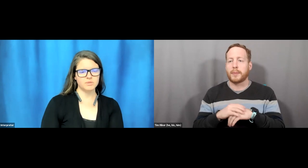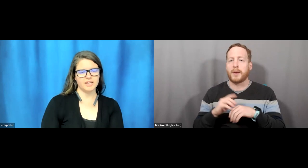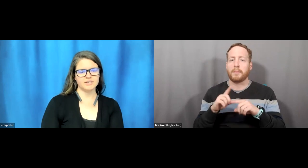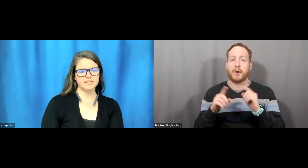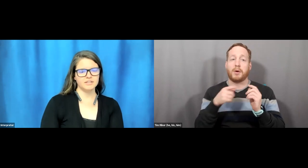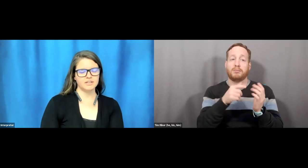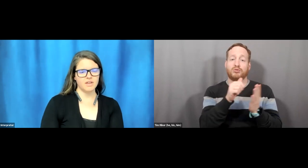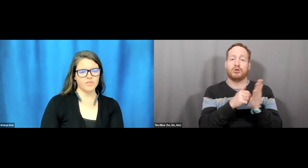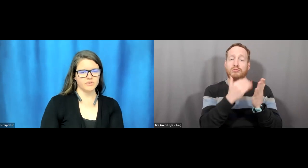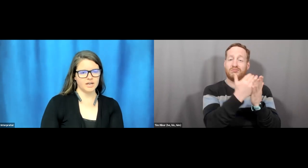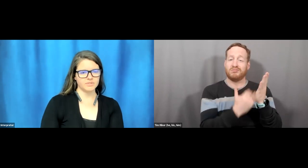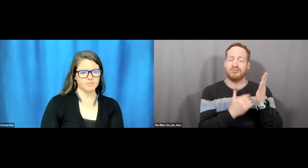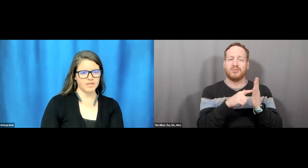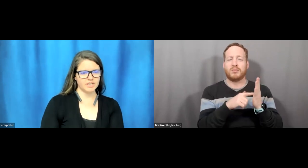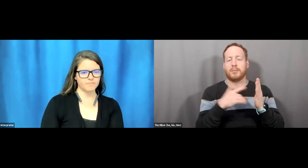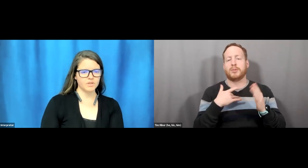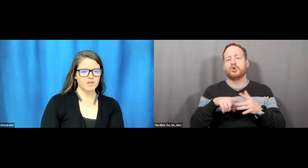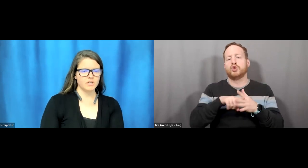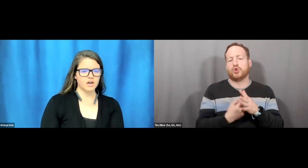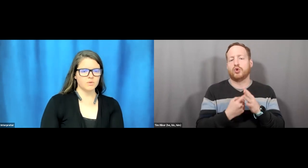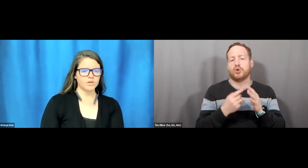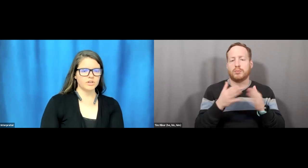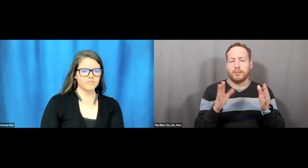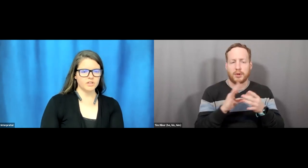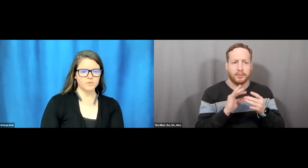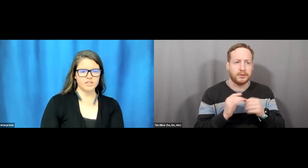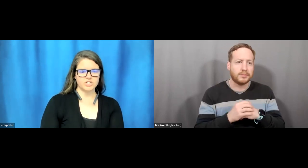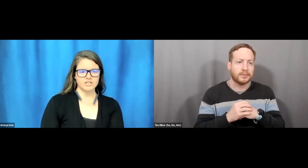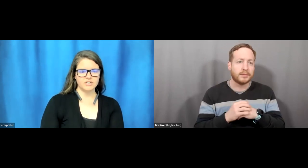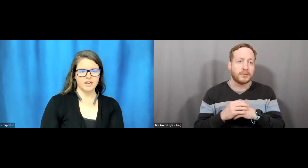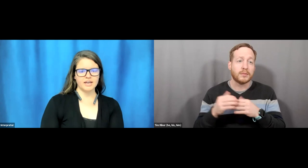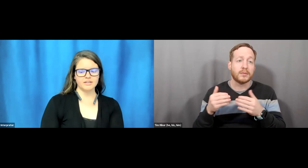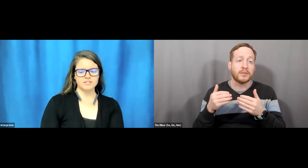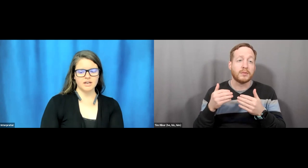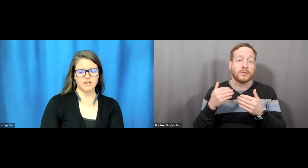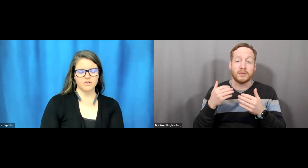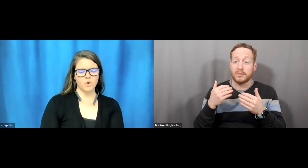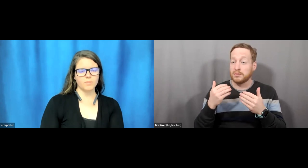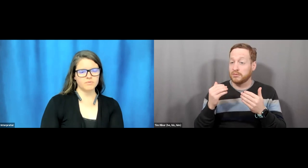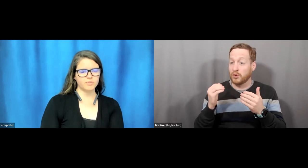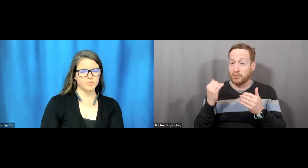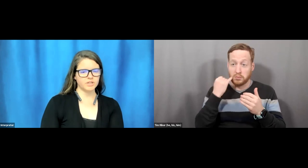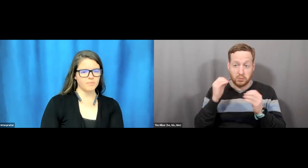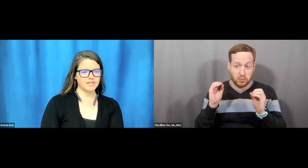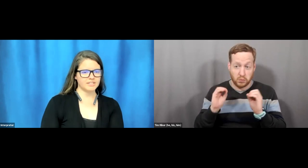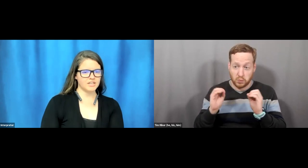made in the other times of the meeting. We're gonna follow the agenda and open up for public comment as the